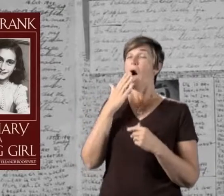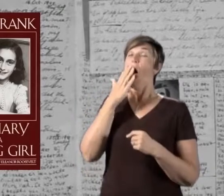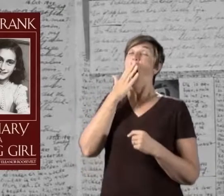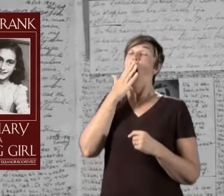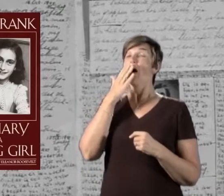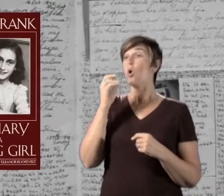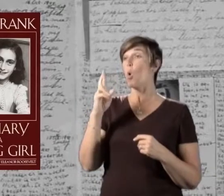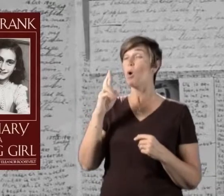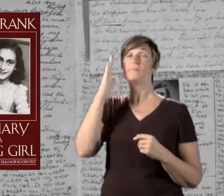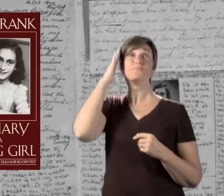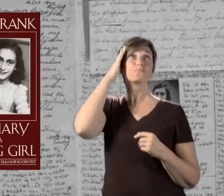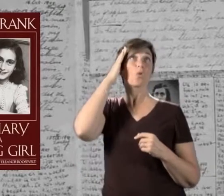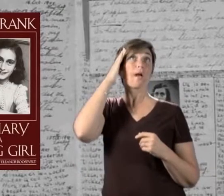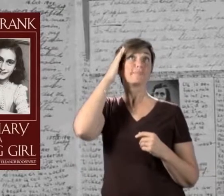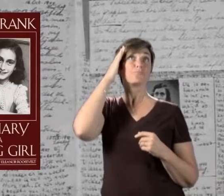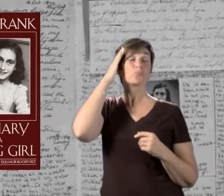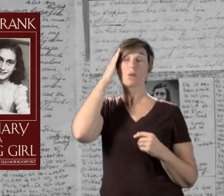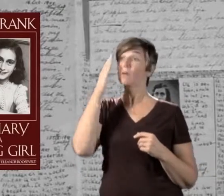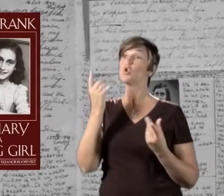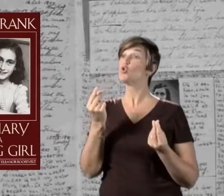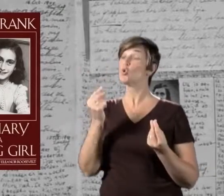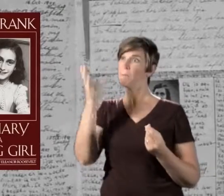you happen to give a sigh or put a hand to your head."